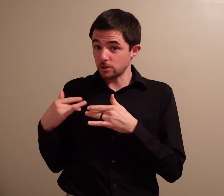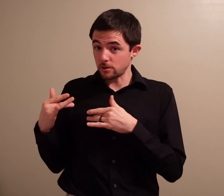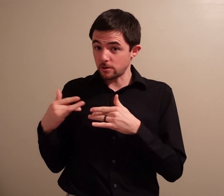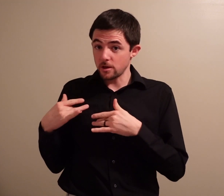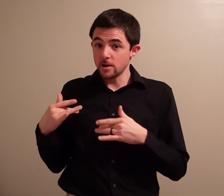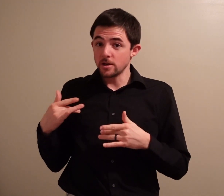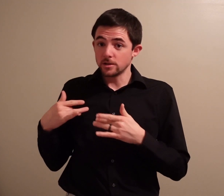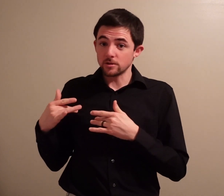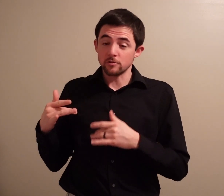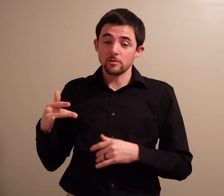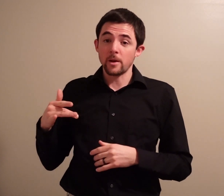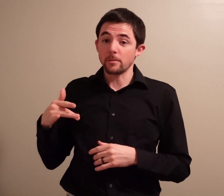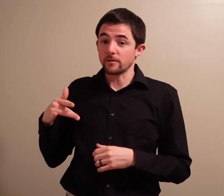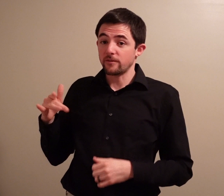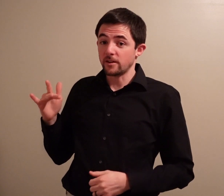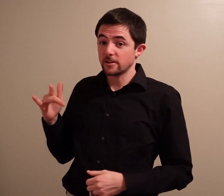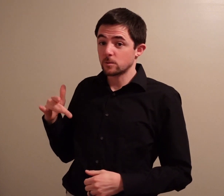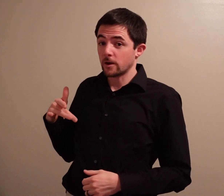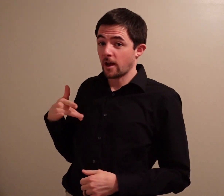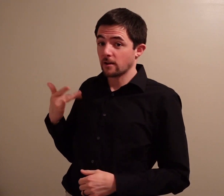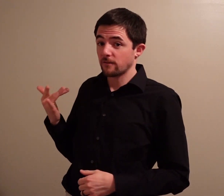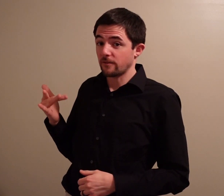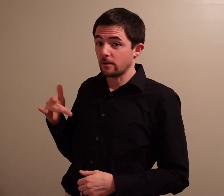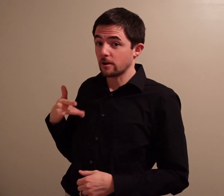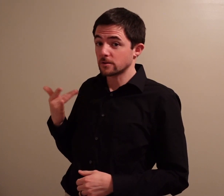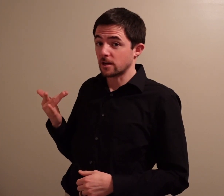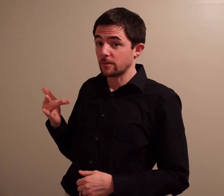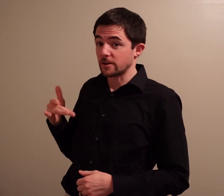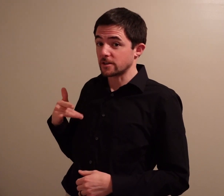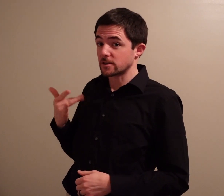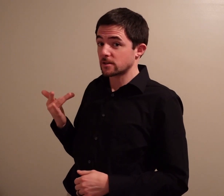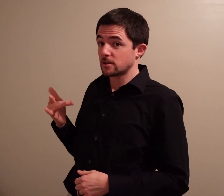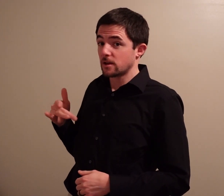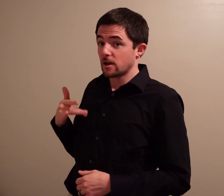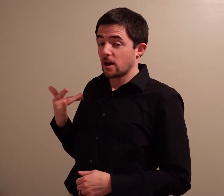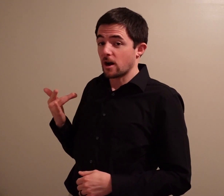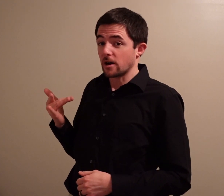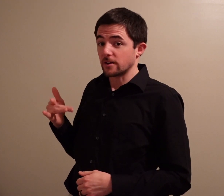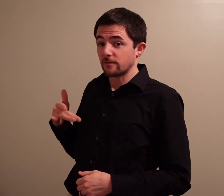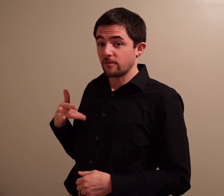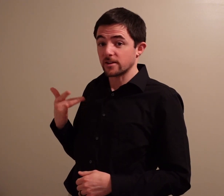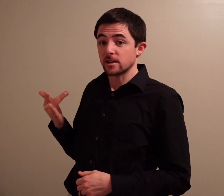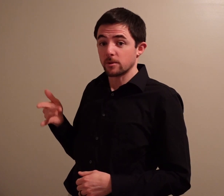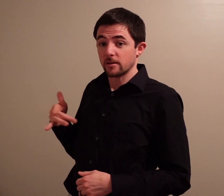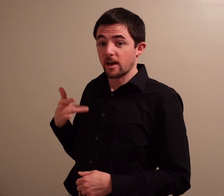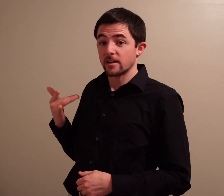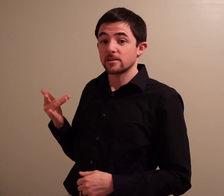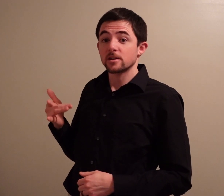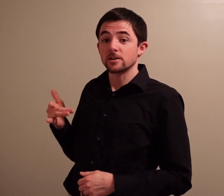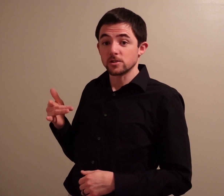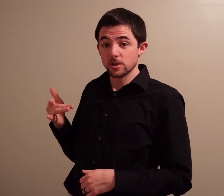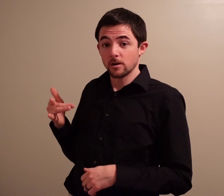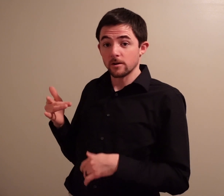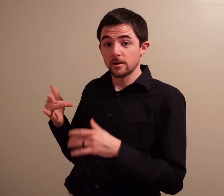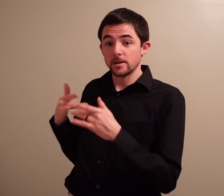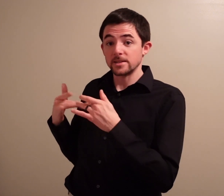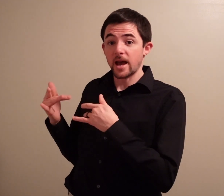concern. So remember, fill is one hand, fill goes up, and it just flicks up like that. Concern